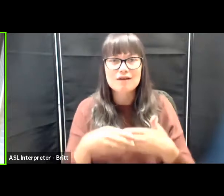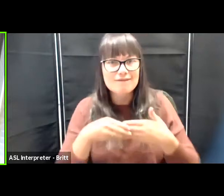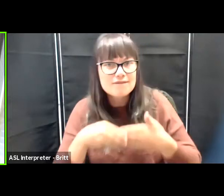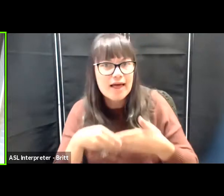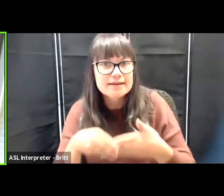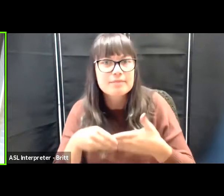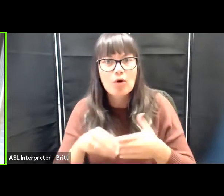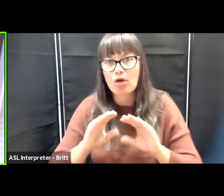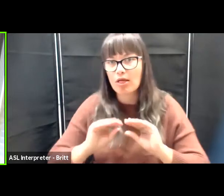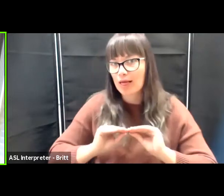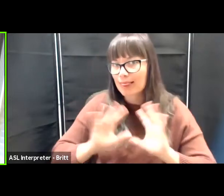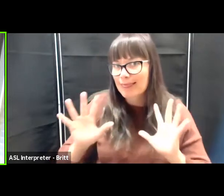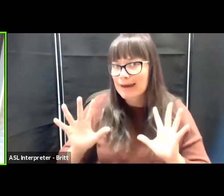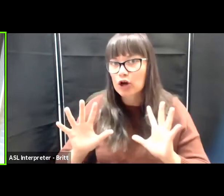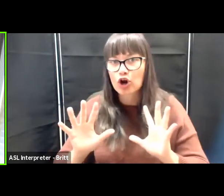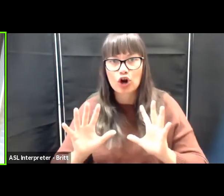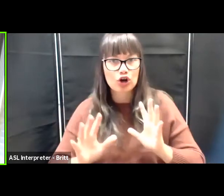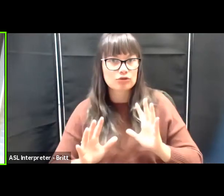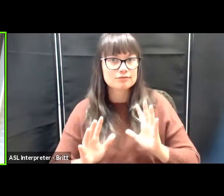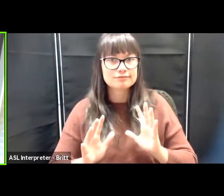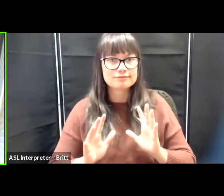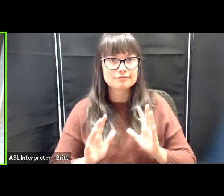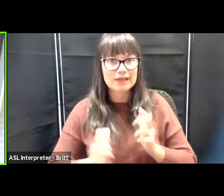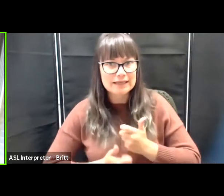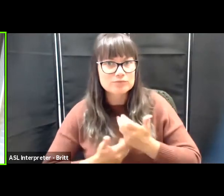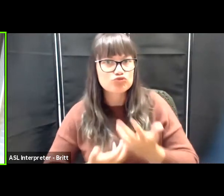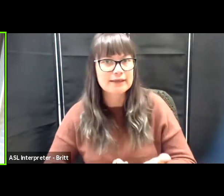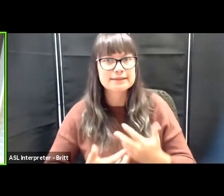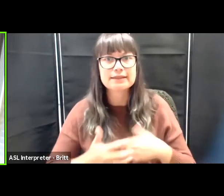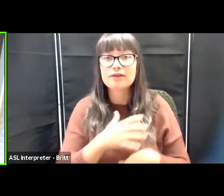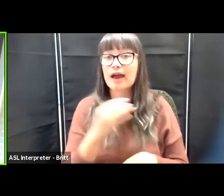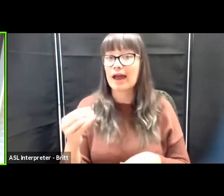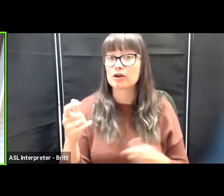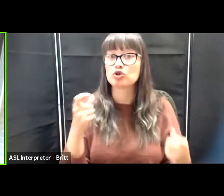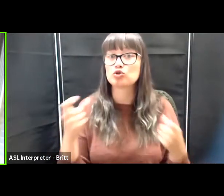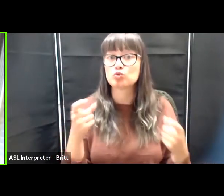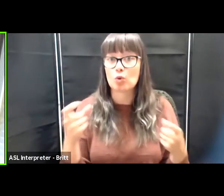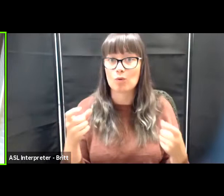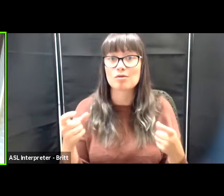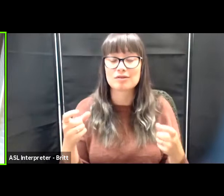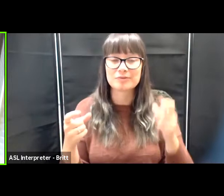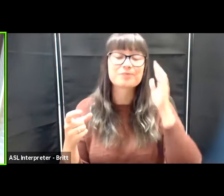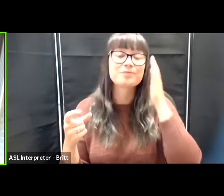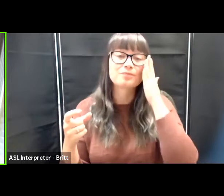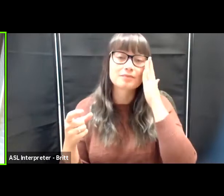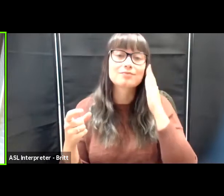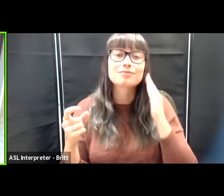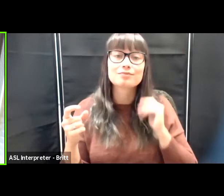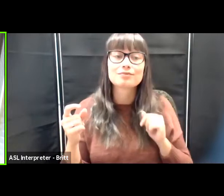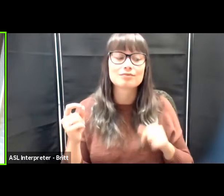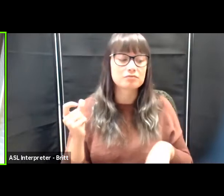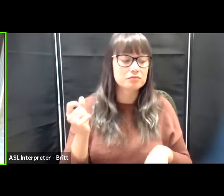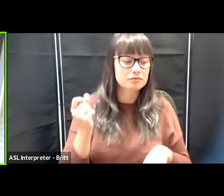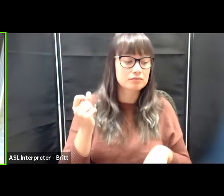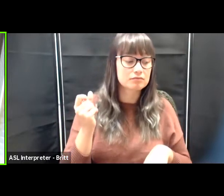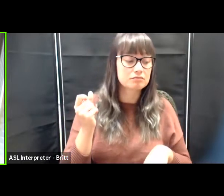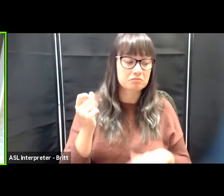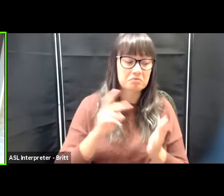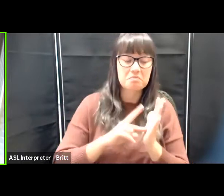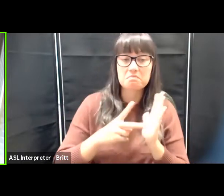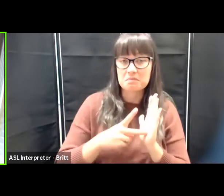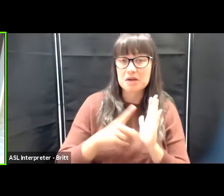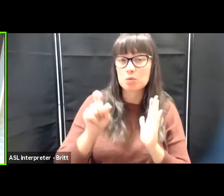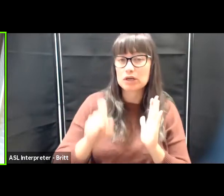flexible, clear, expressive, and in control. And like I said before, then we need the